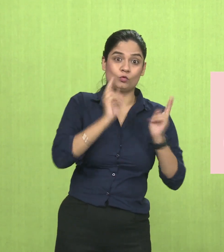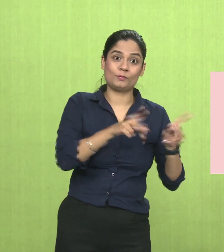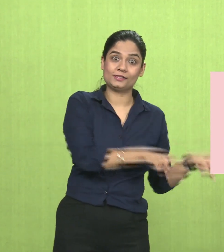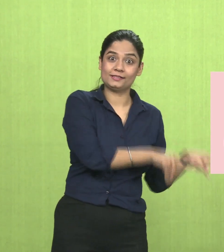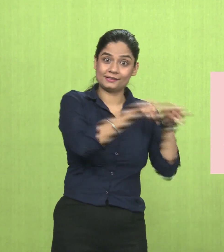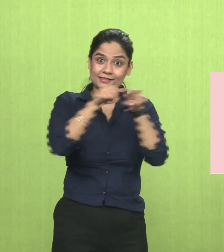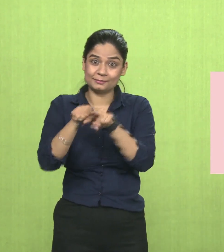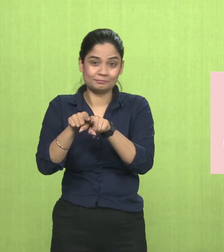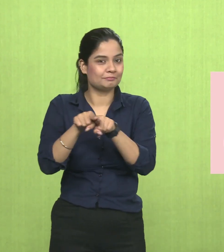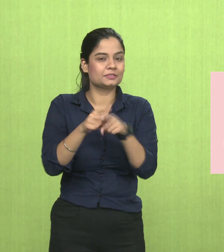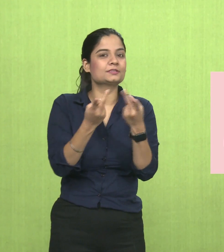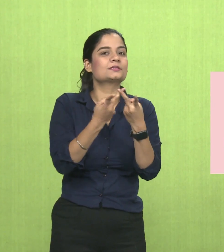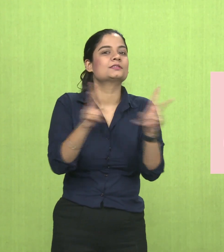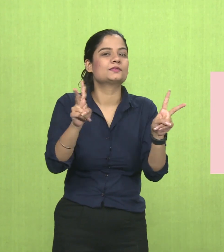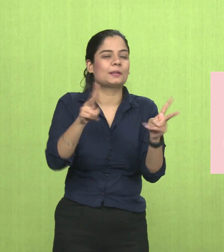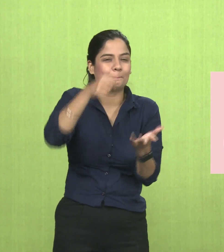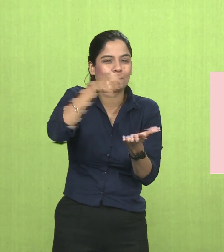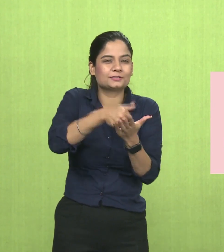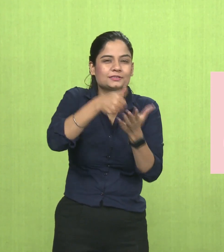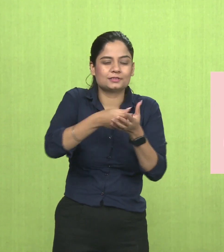diet, but when we fall sick, we go to